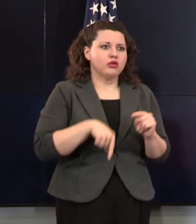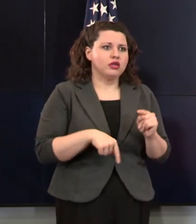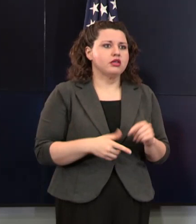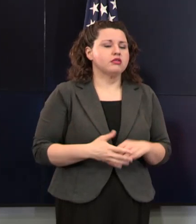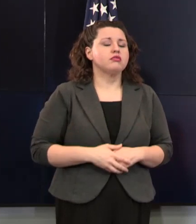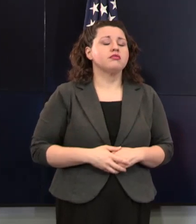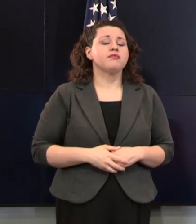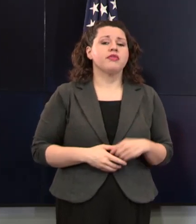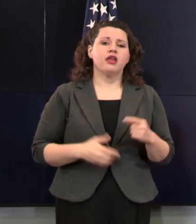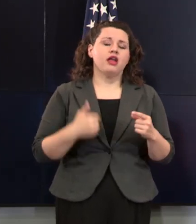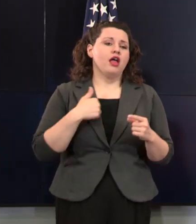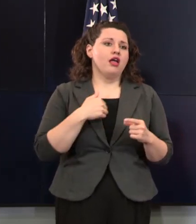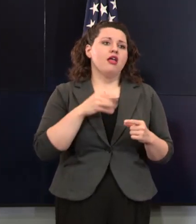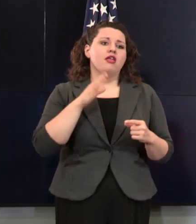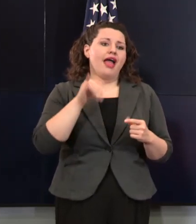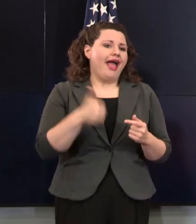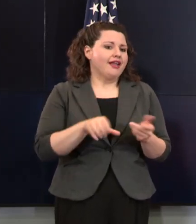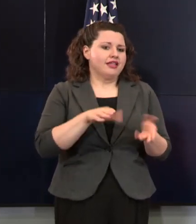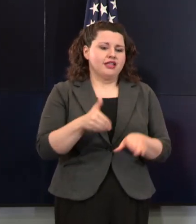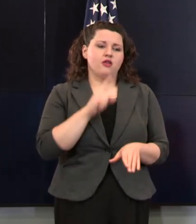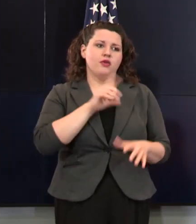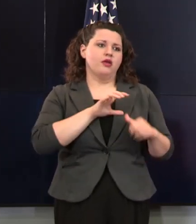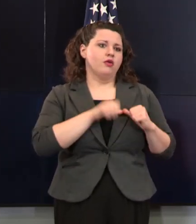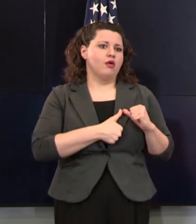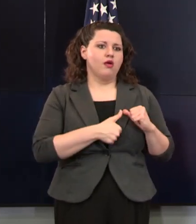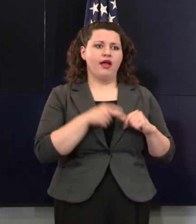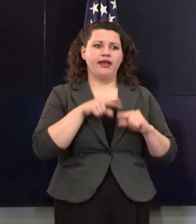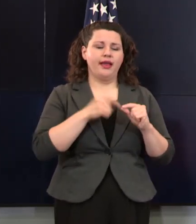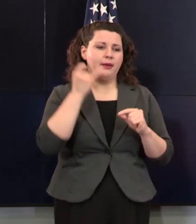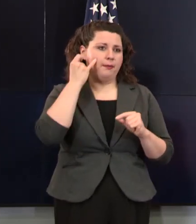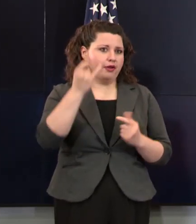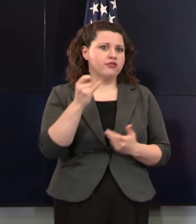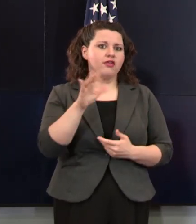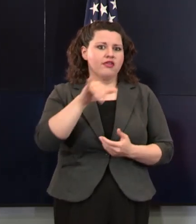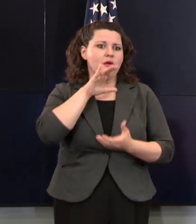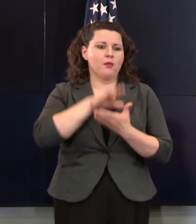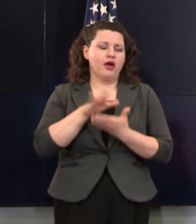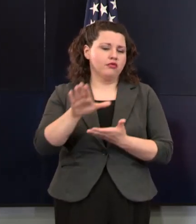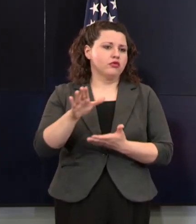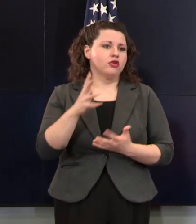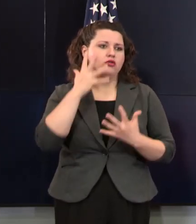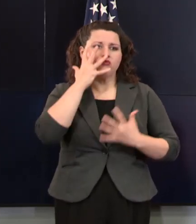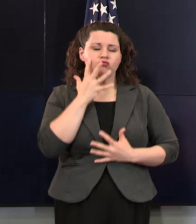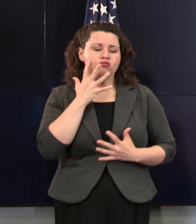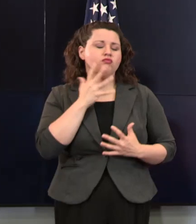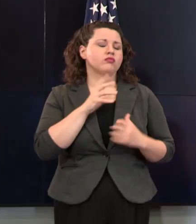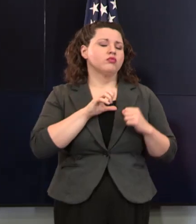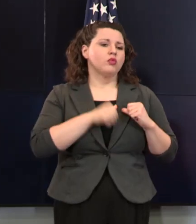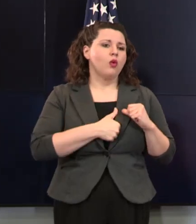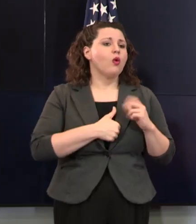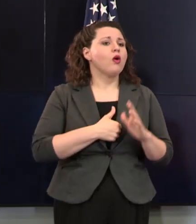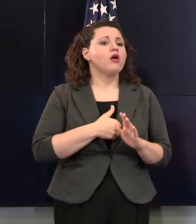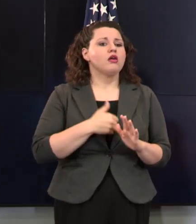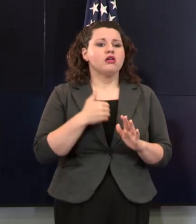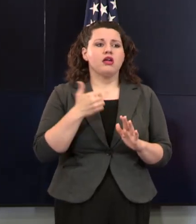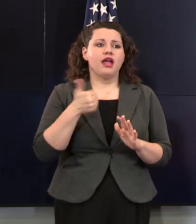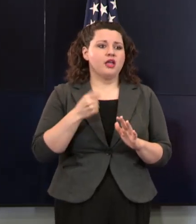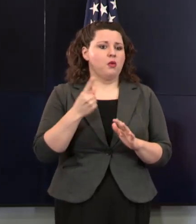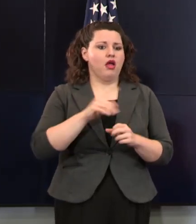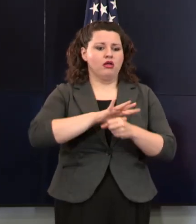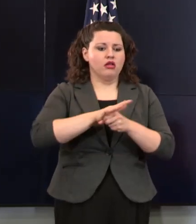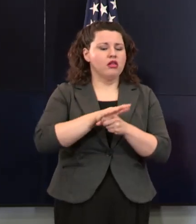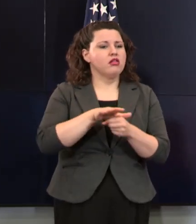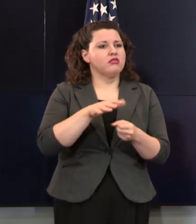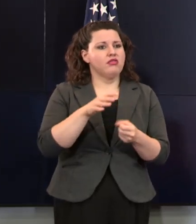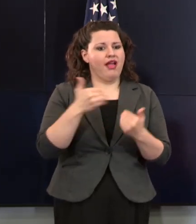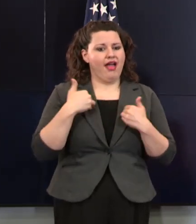can't imagine the grief that the wife is going through. So, anybody that has lost their life to COVID-19 is just horrible.